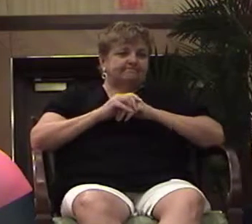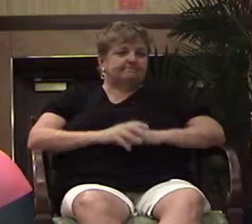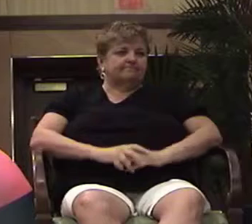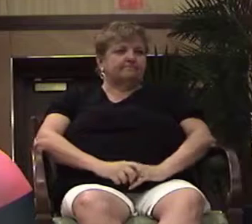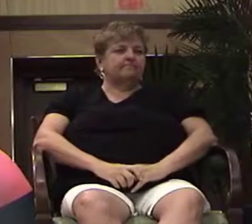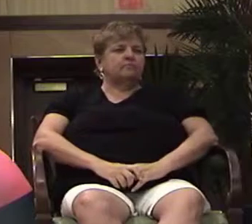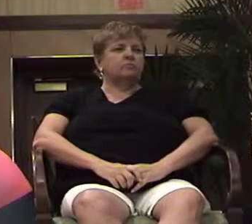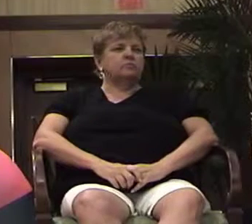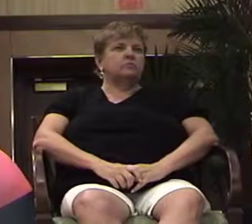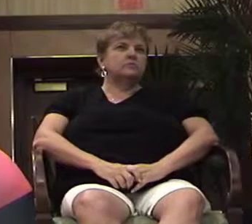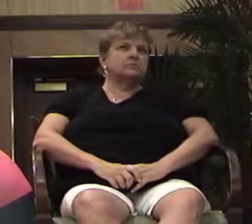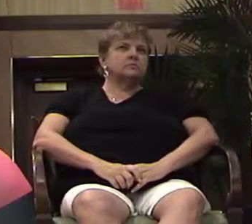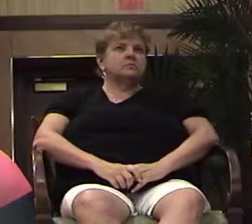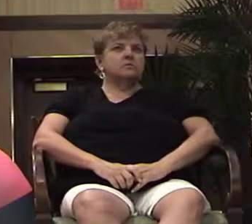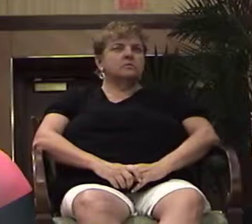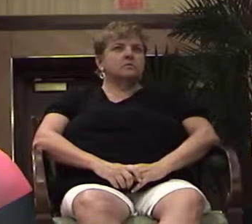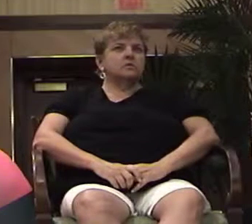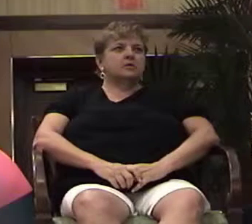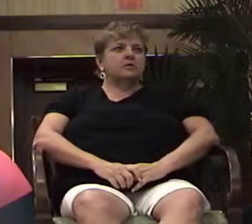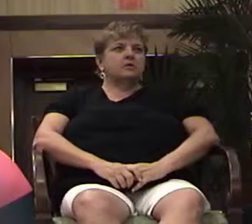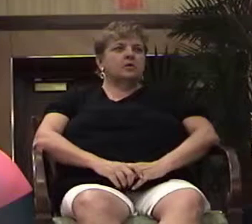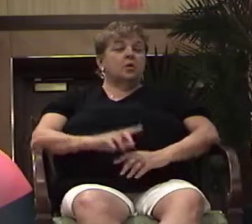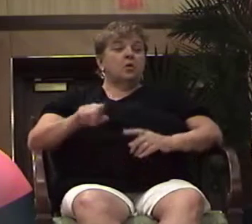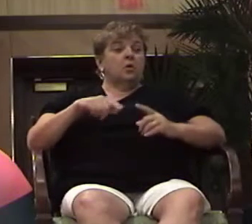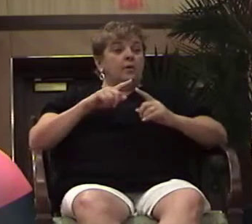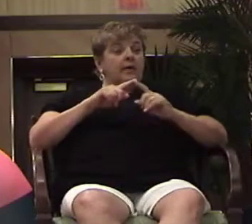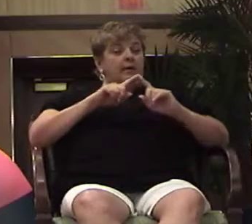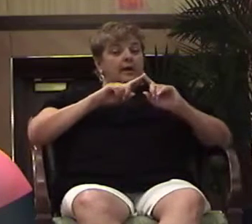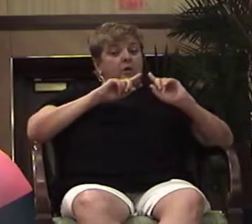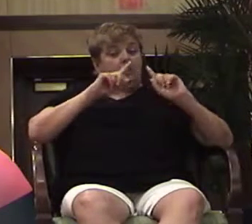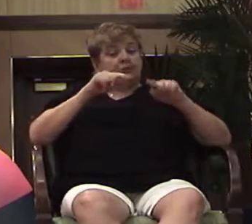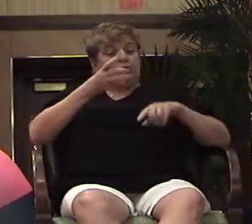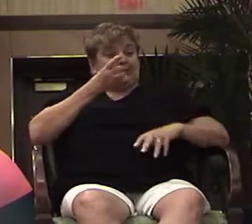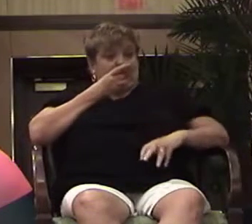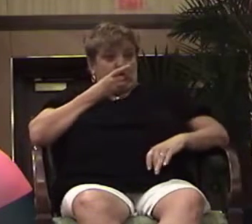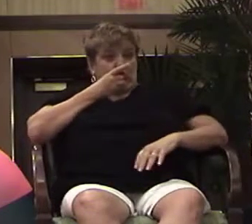when I was at the dinner table, my